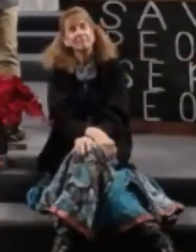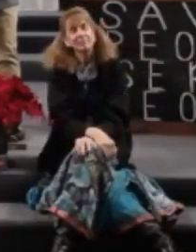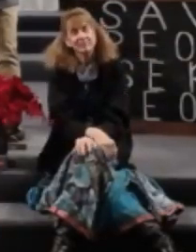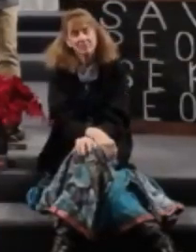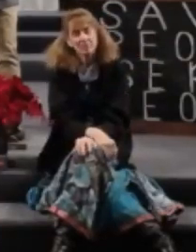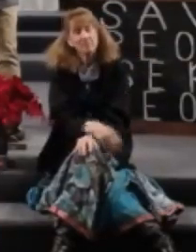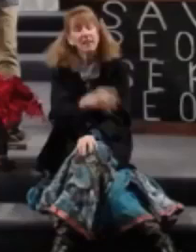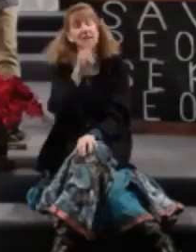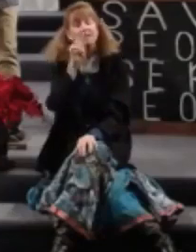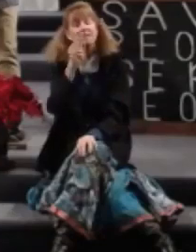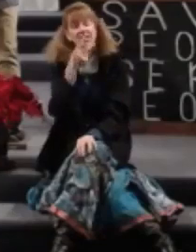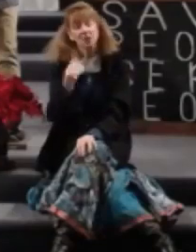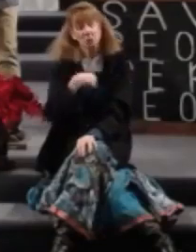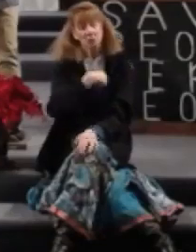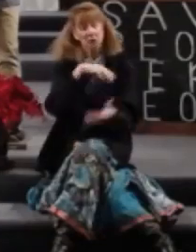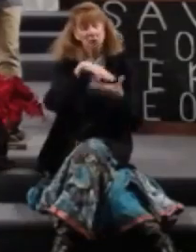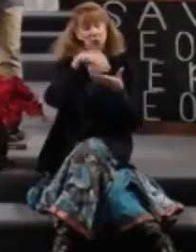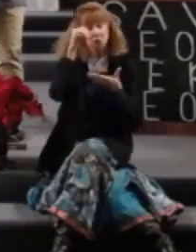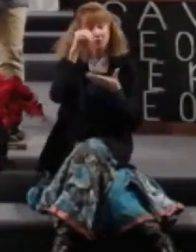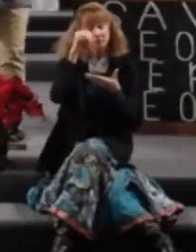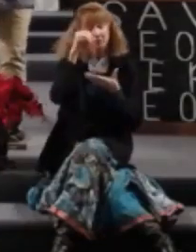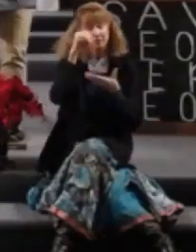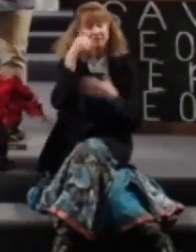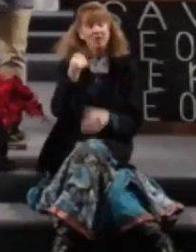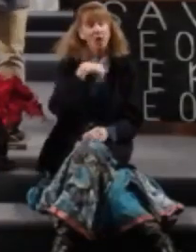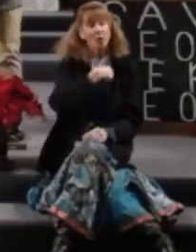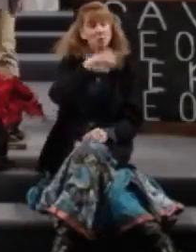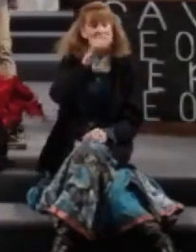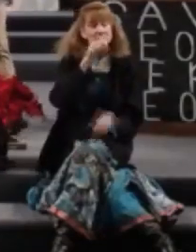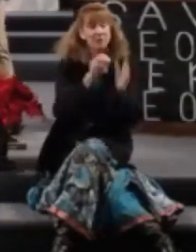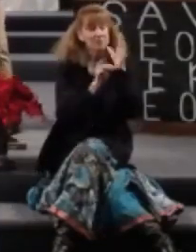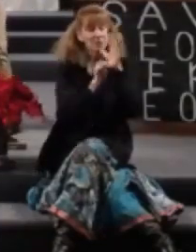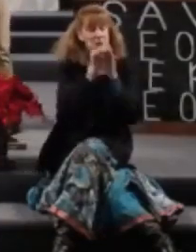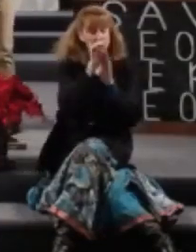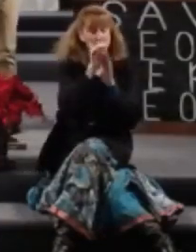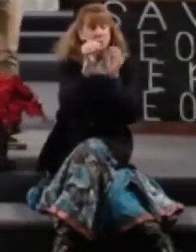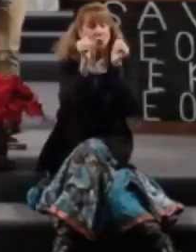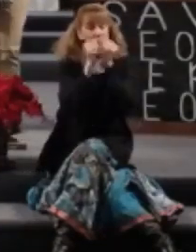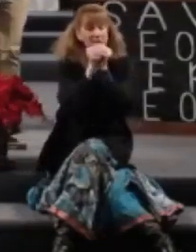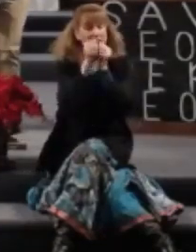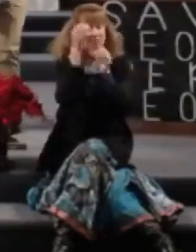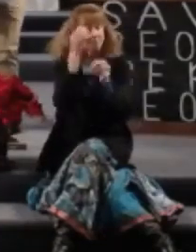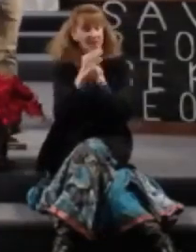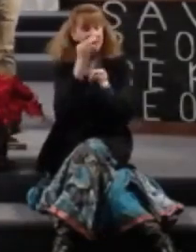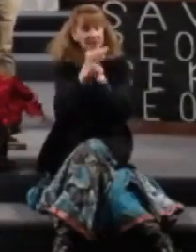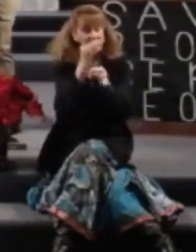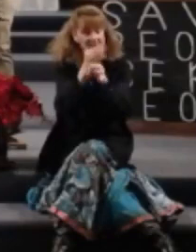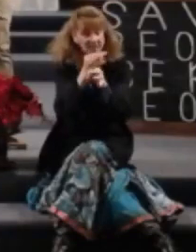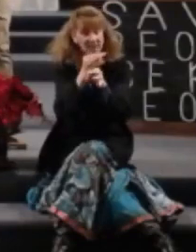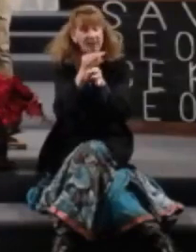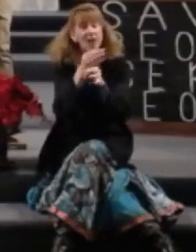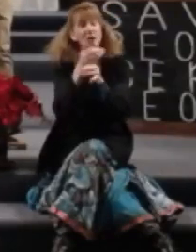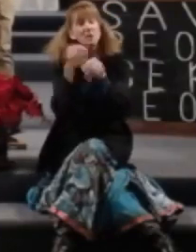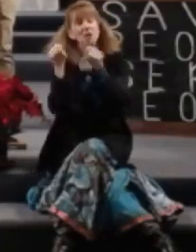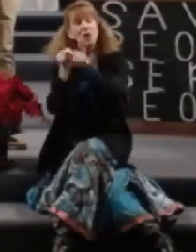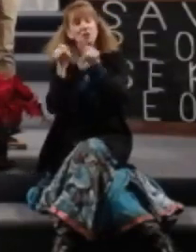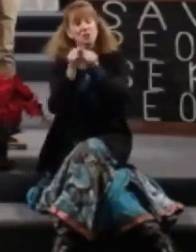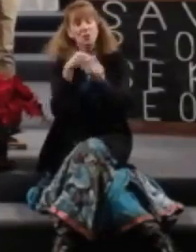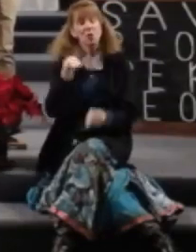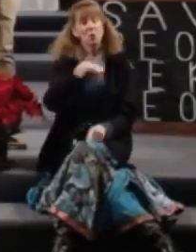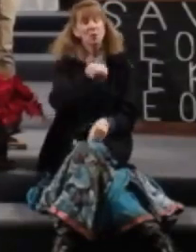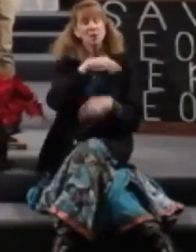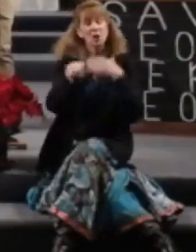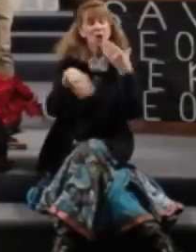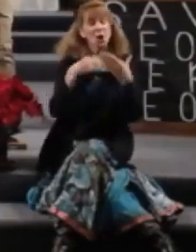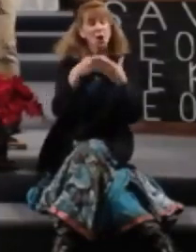Second, we learn that not only are we to be mature in our faith, but that we are all priests. Every single one of us